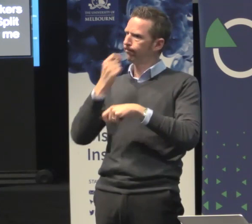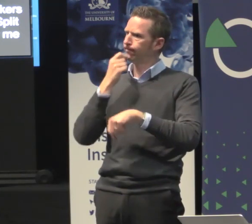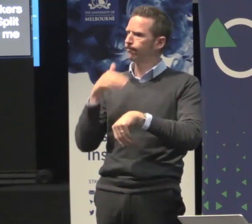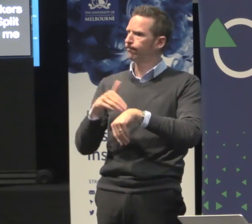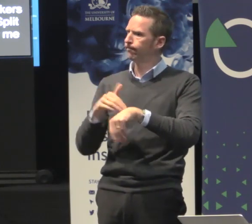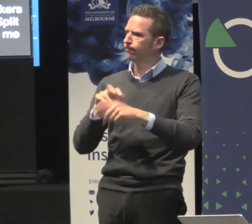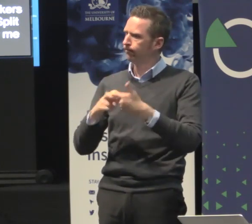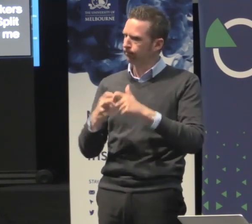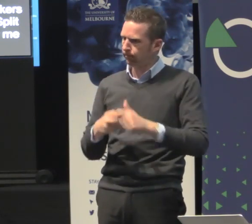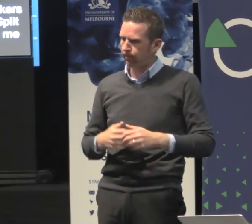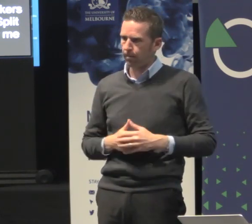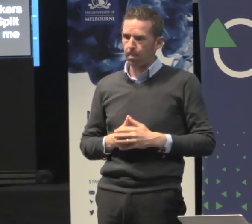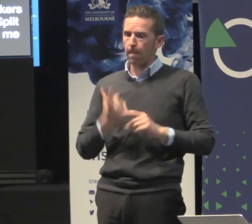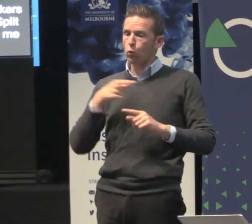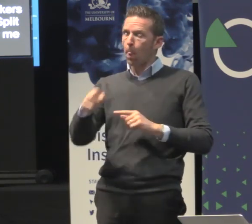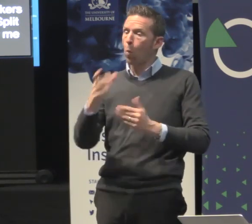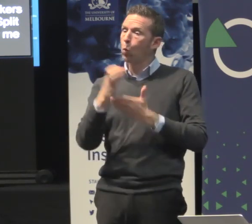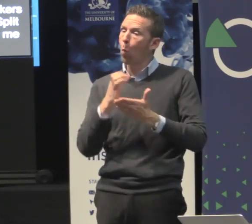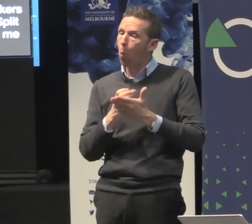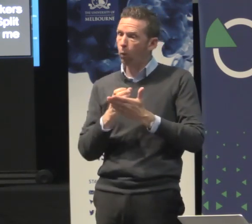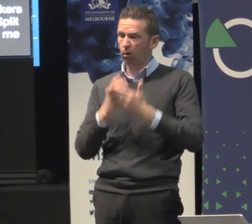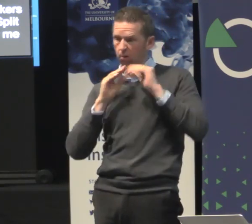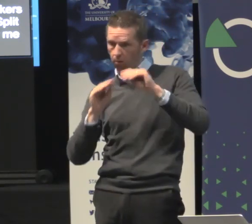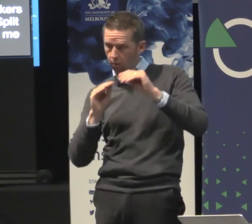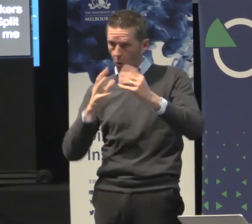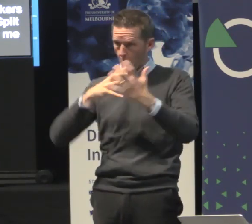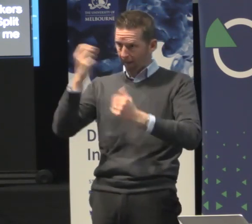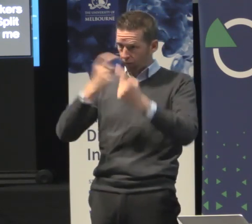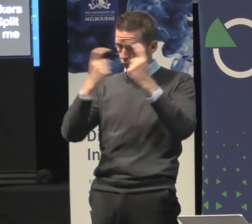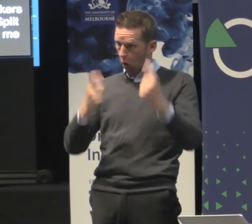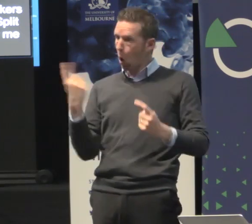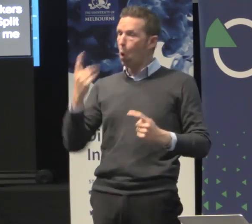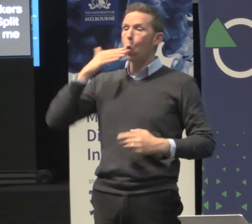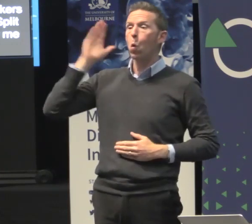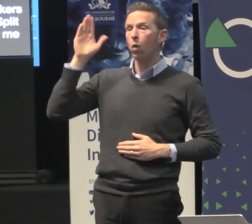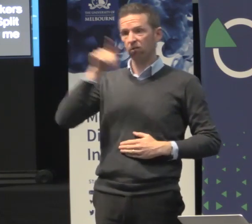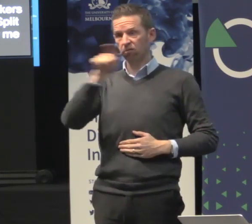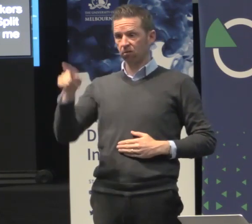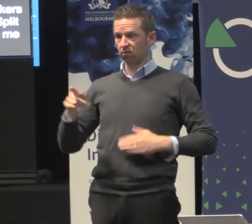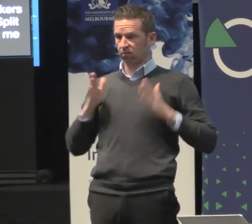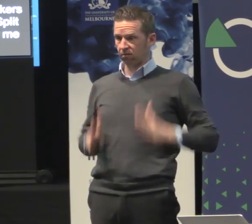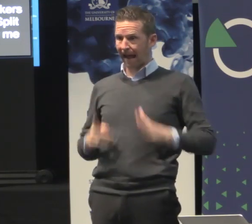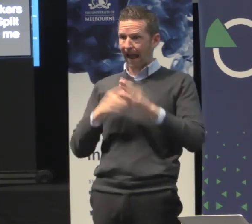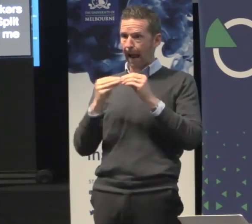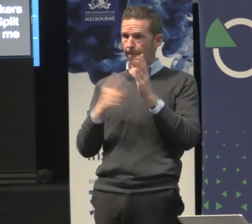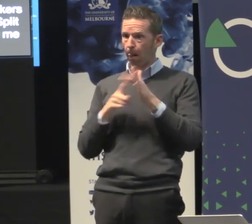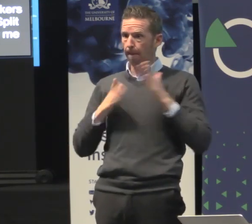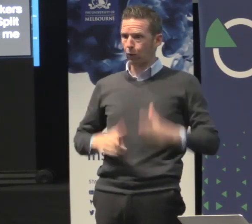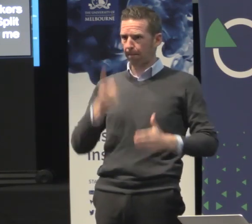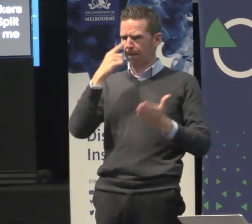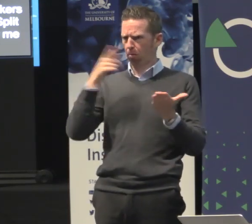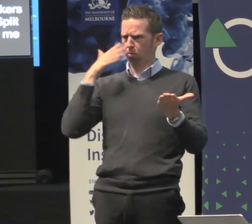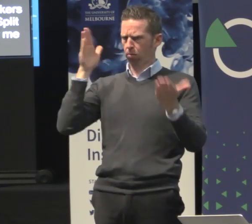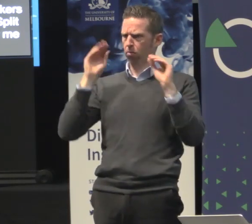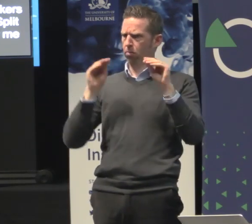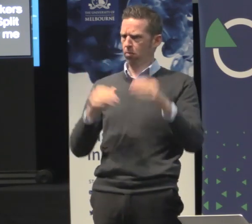They are delivered, in the most part, by able-bodied people. They bring in people